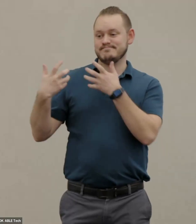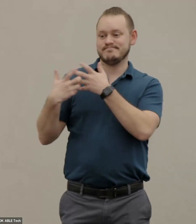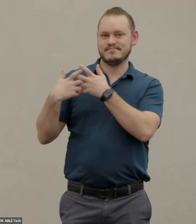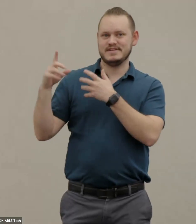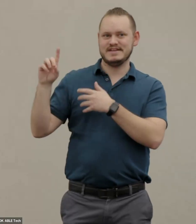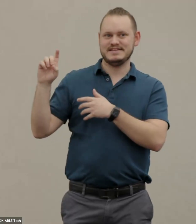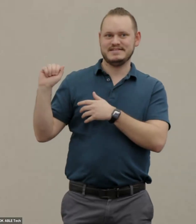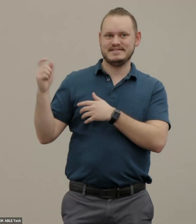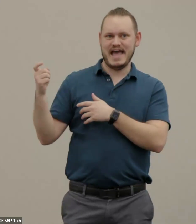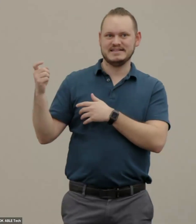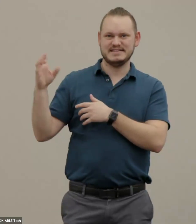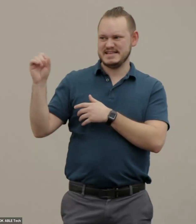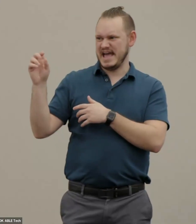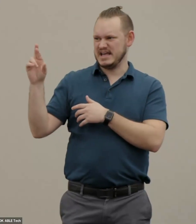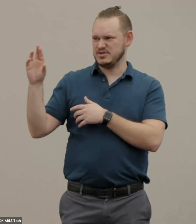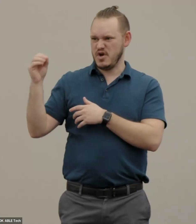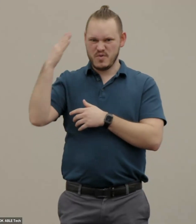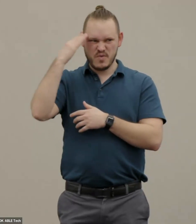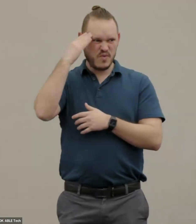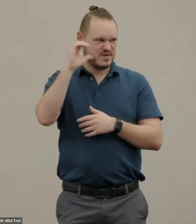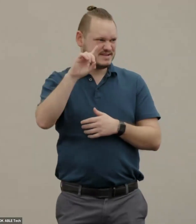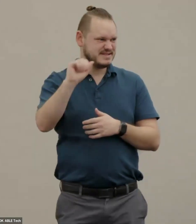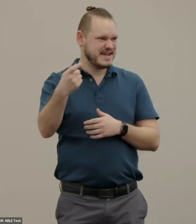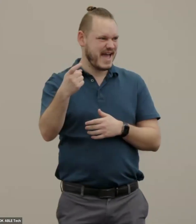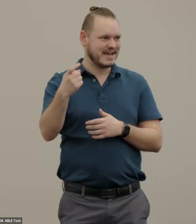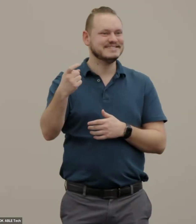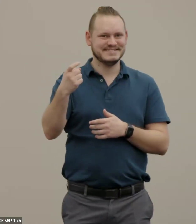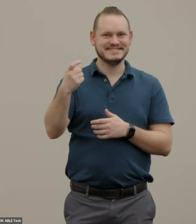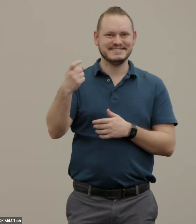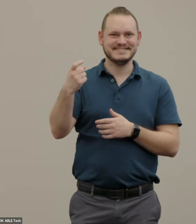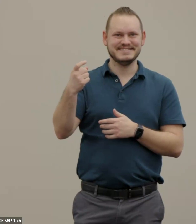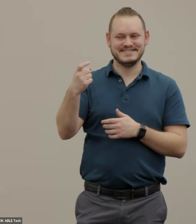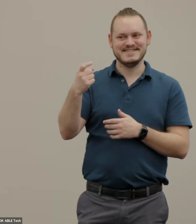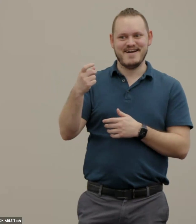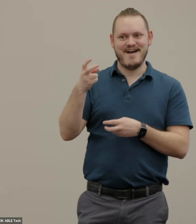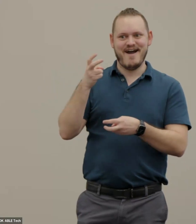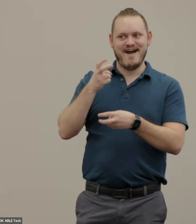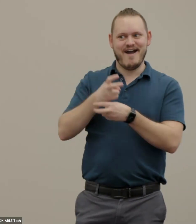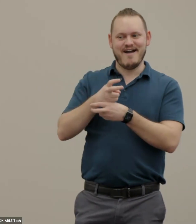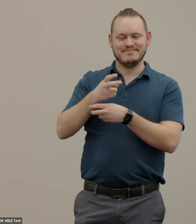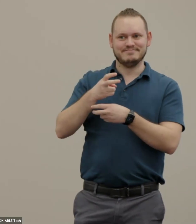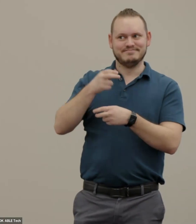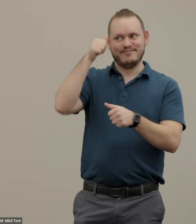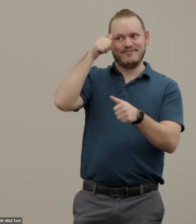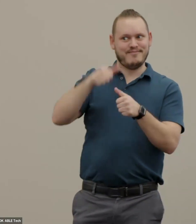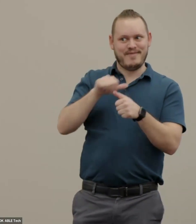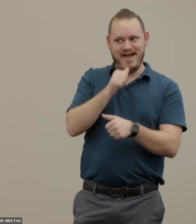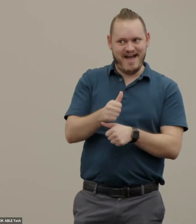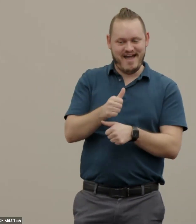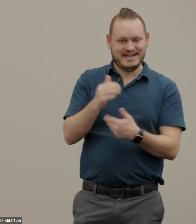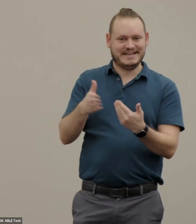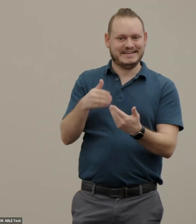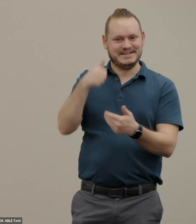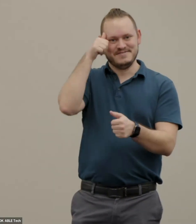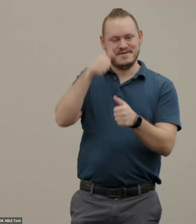Dax Castro, does anybody know Dax? By showing you, right? He's hard not to remember, right? I